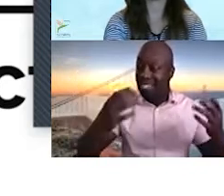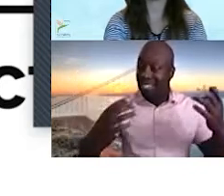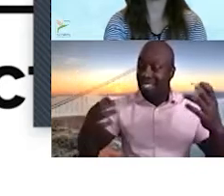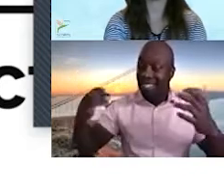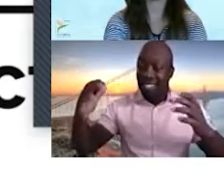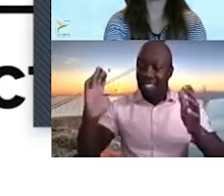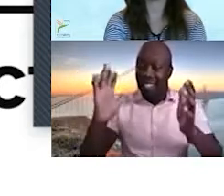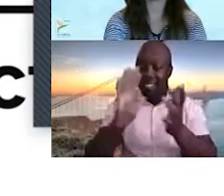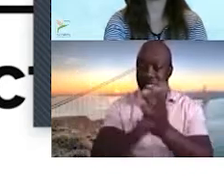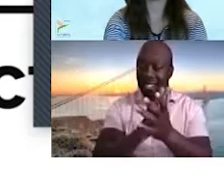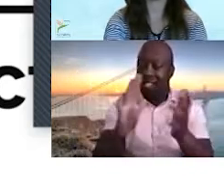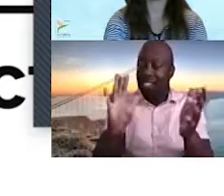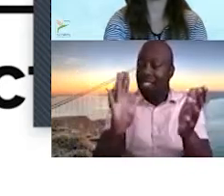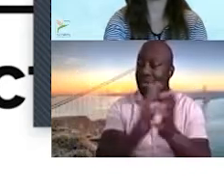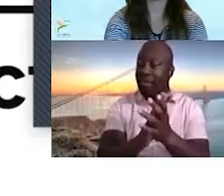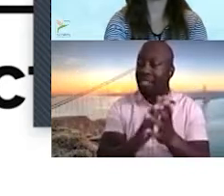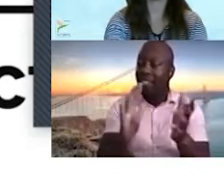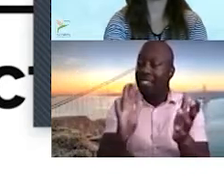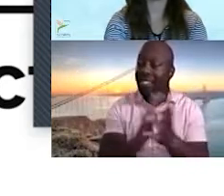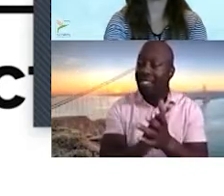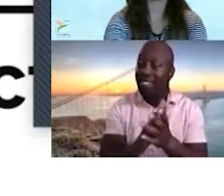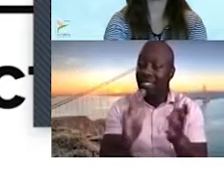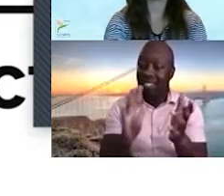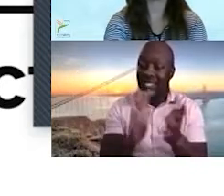is. This is baby sign.